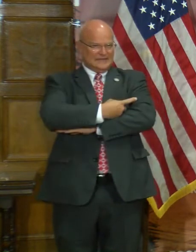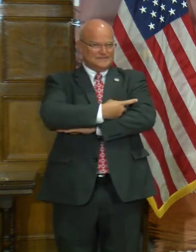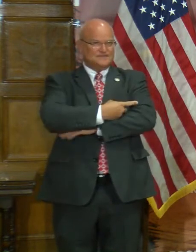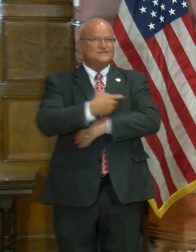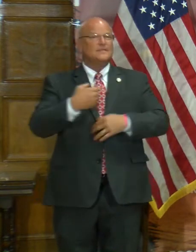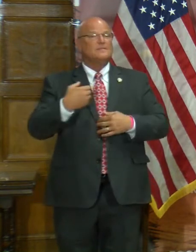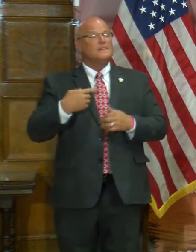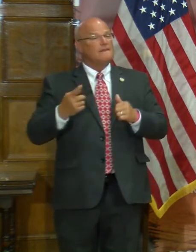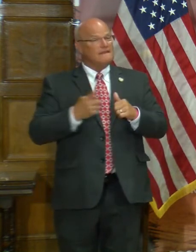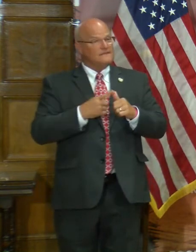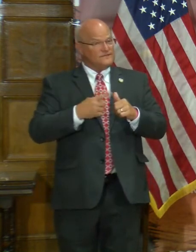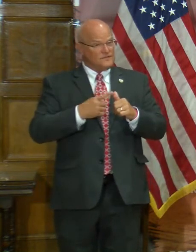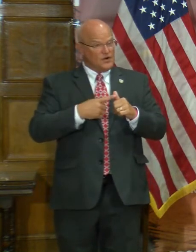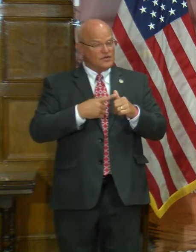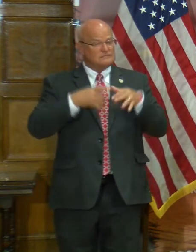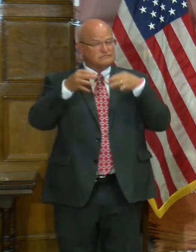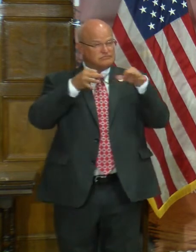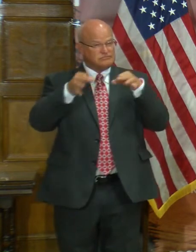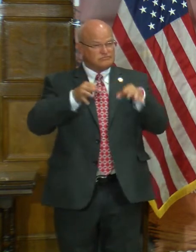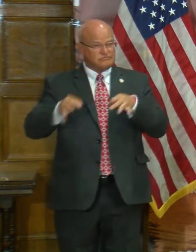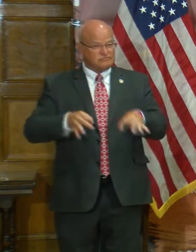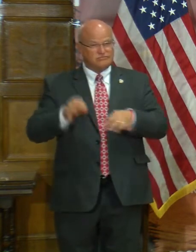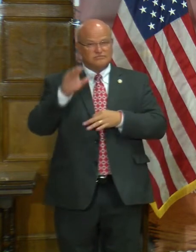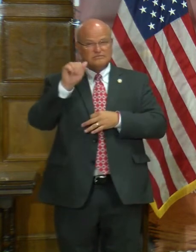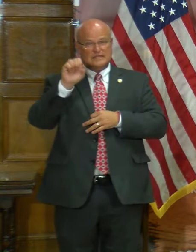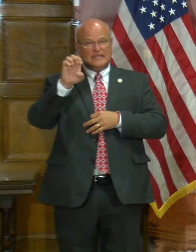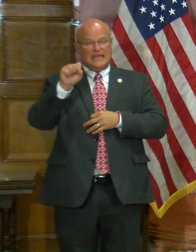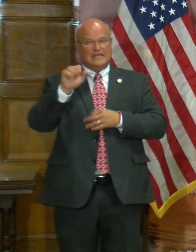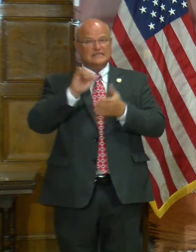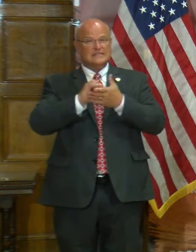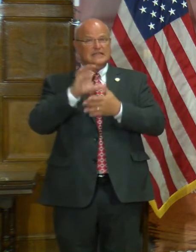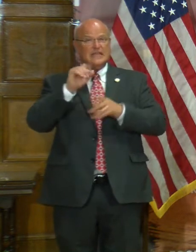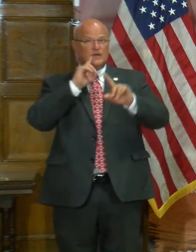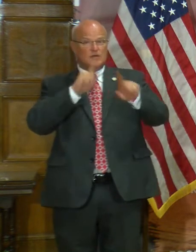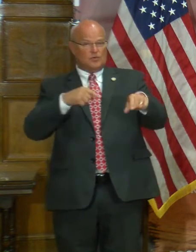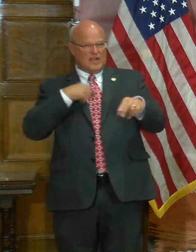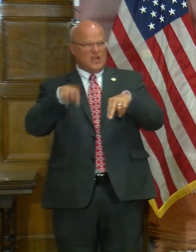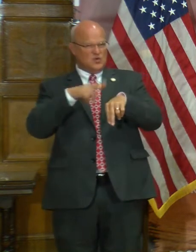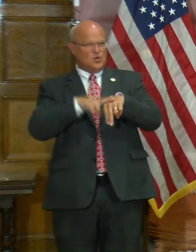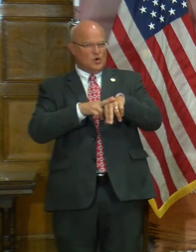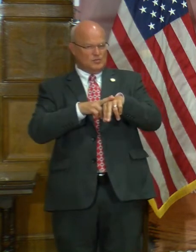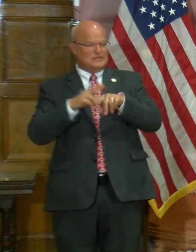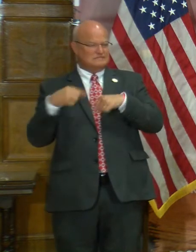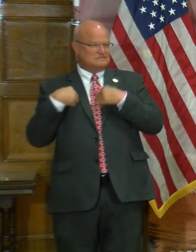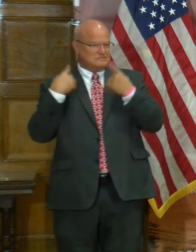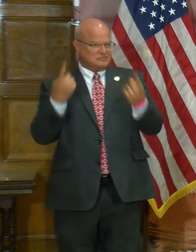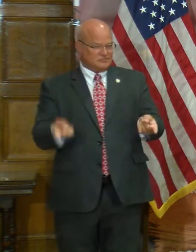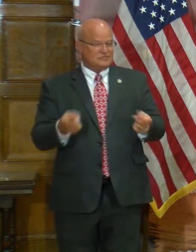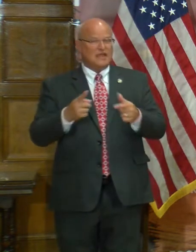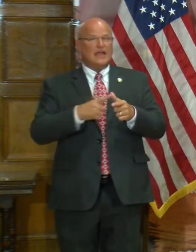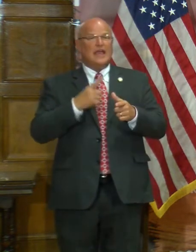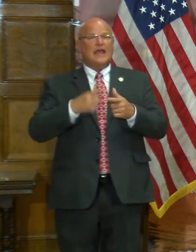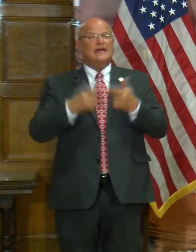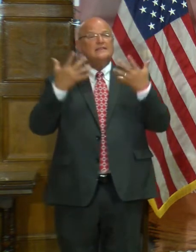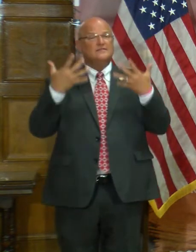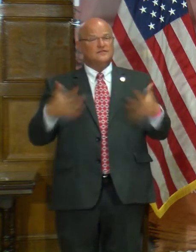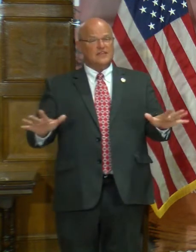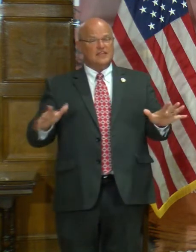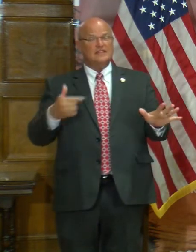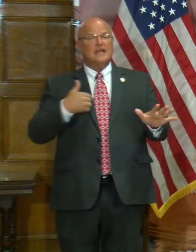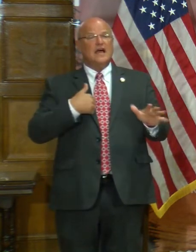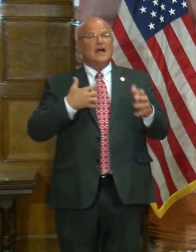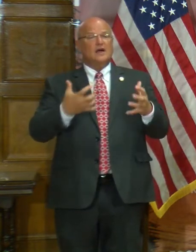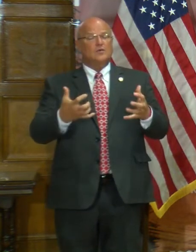I'm going to first go through the cases the case report as I ordinarily do, and then after we do that I want to